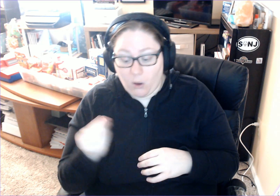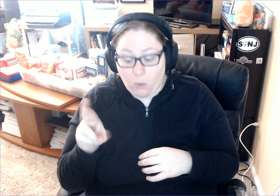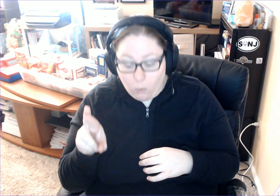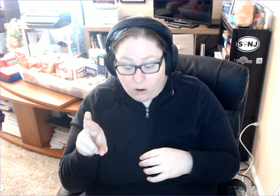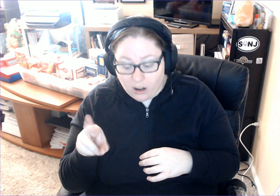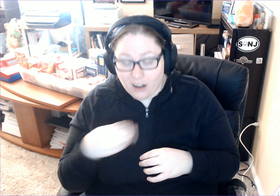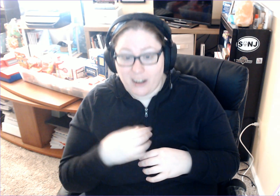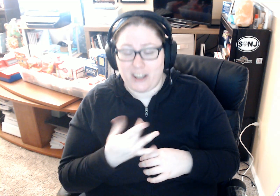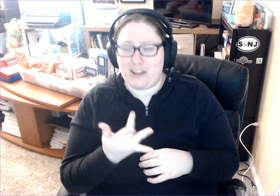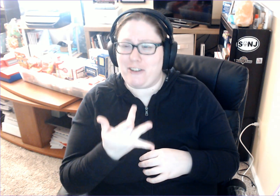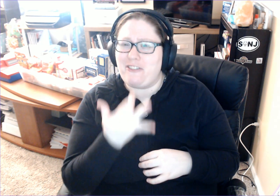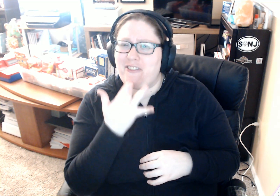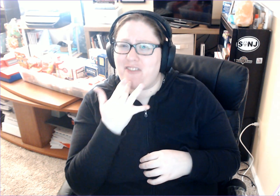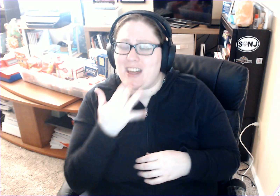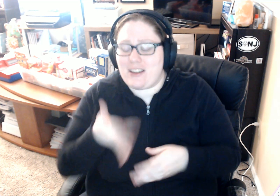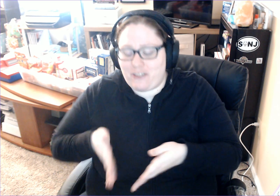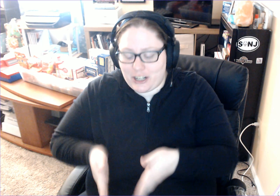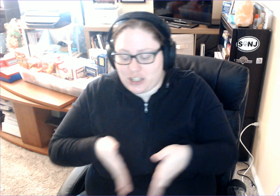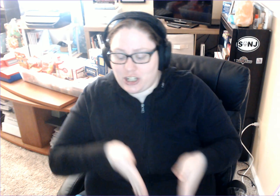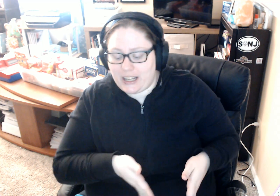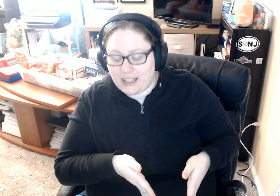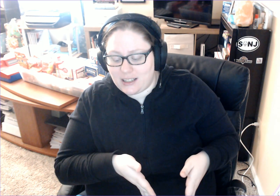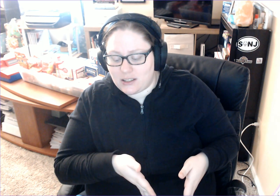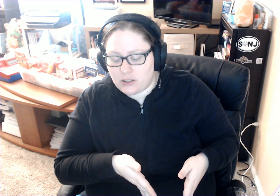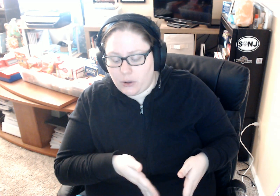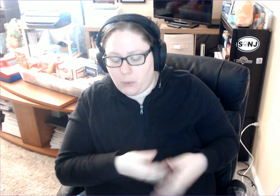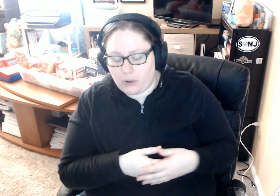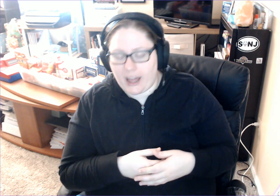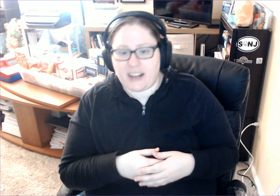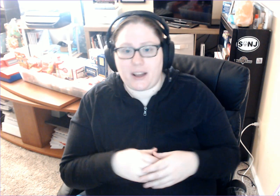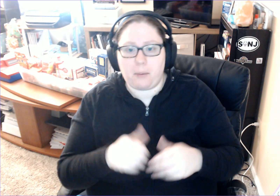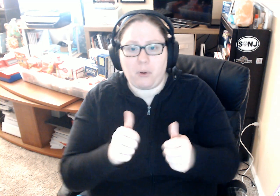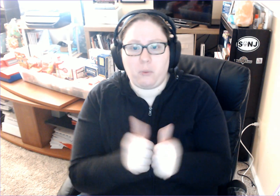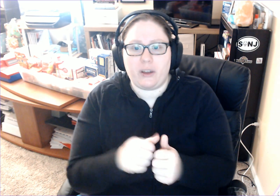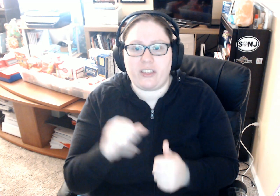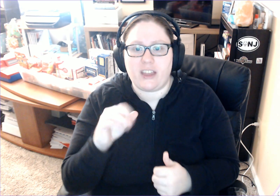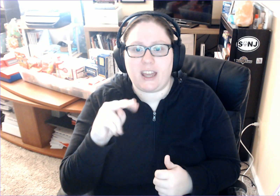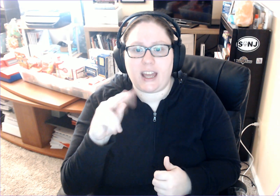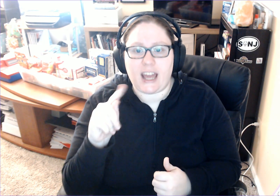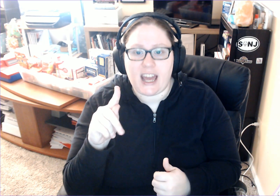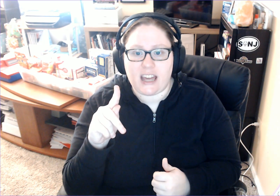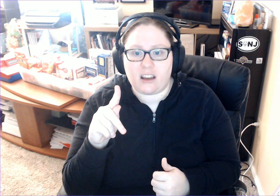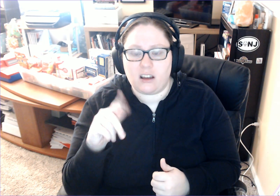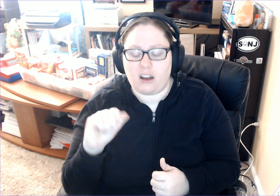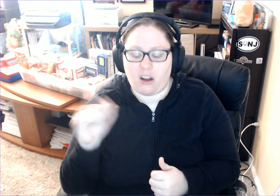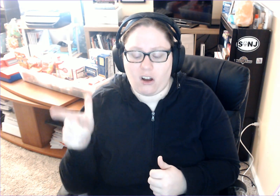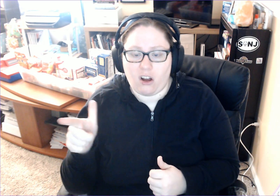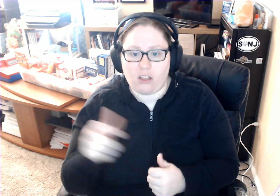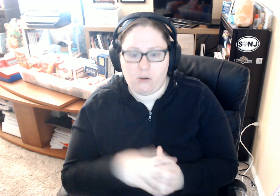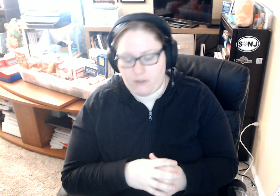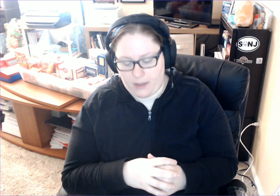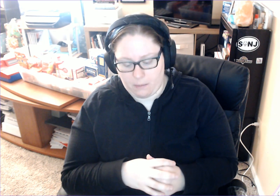or your favorite jeans will end up with ink all over them.